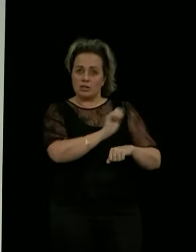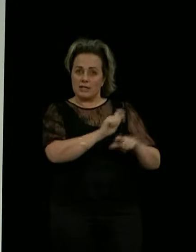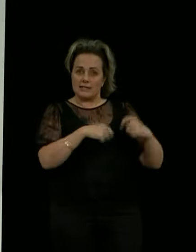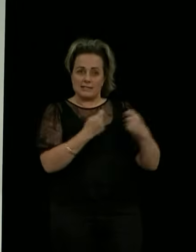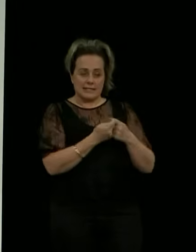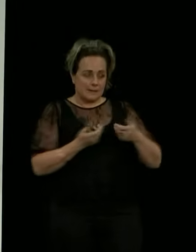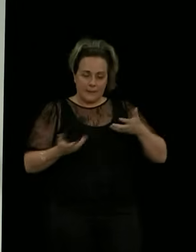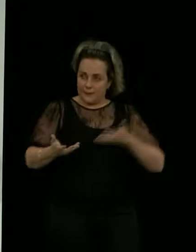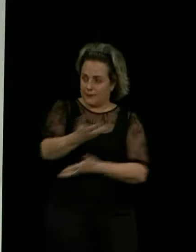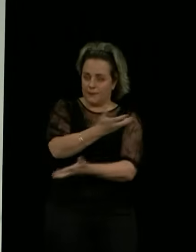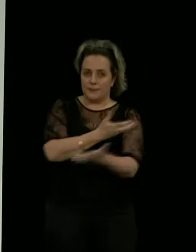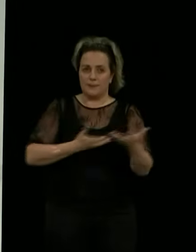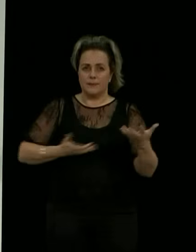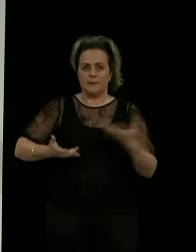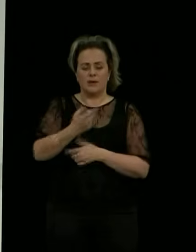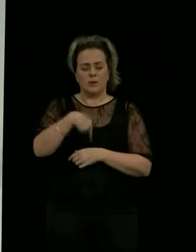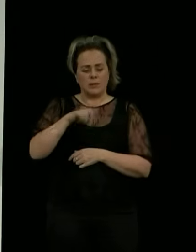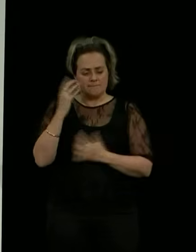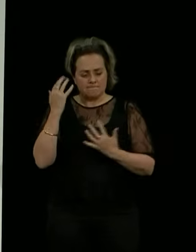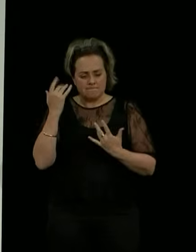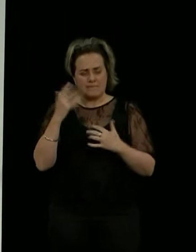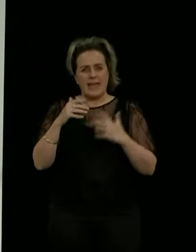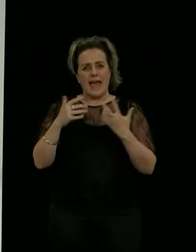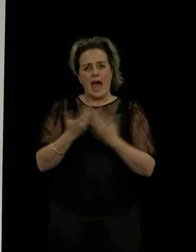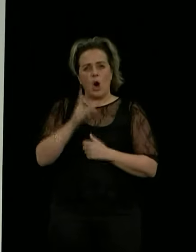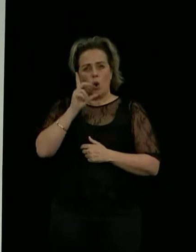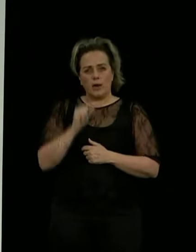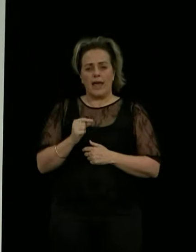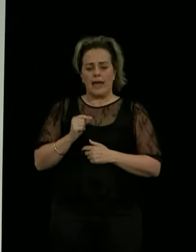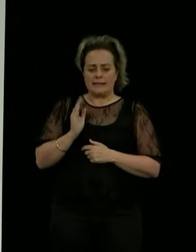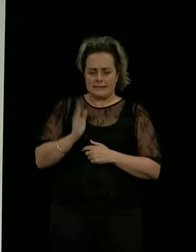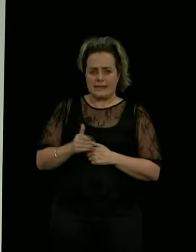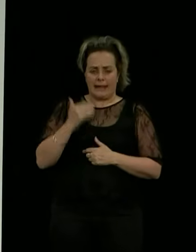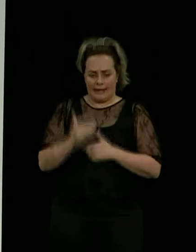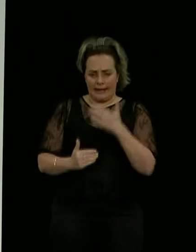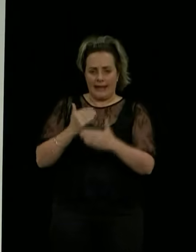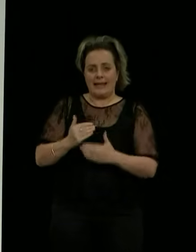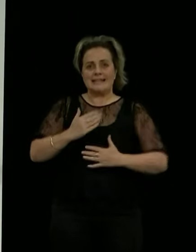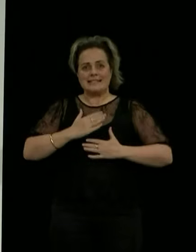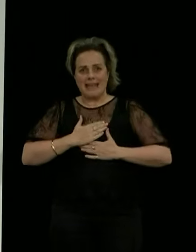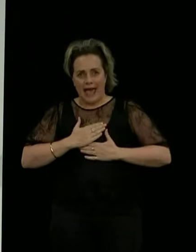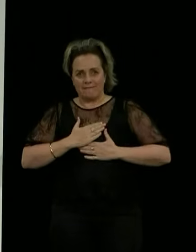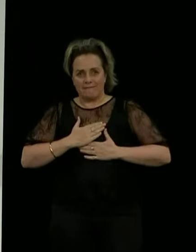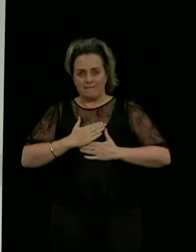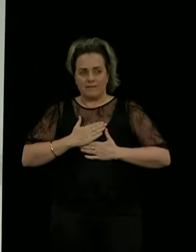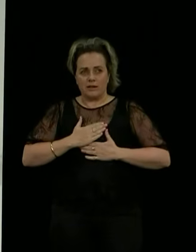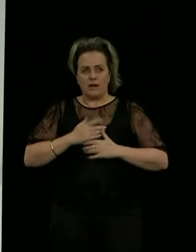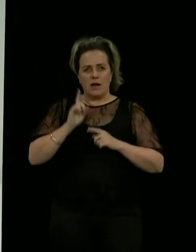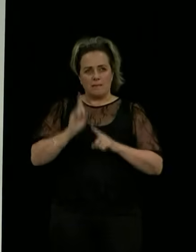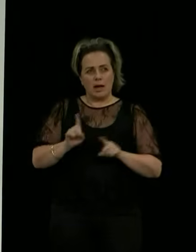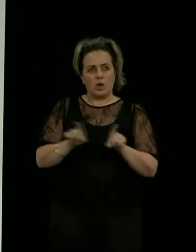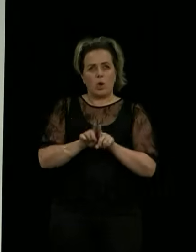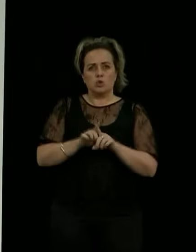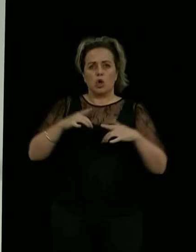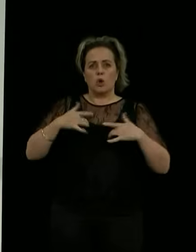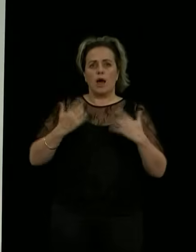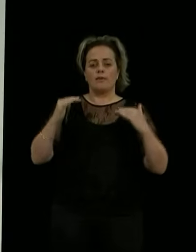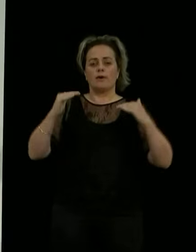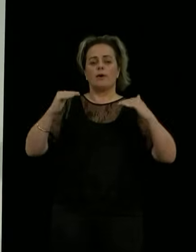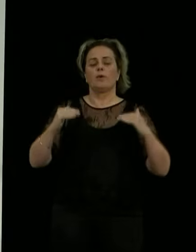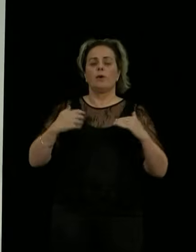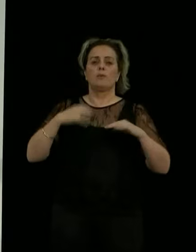asking are, how do we continue to keep everyone safe while looking to find ways to make everyday life a little